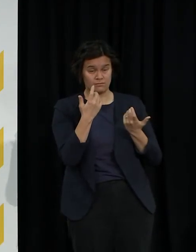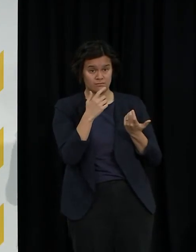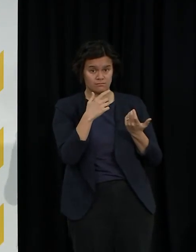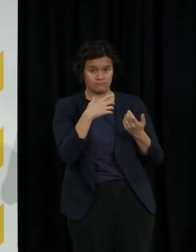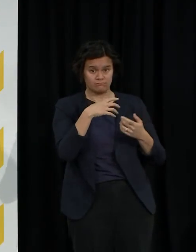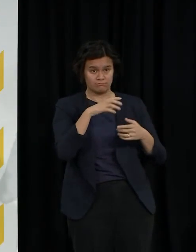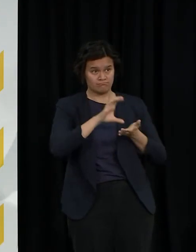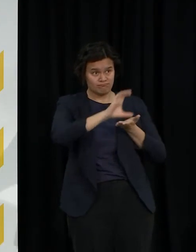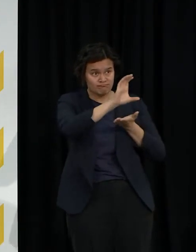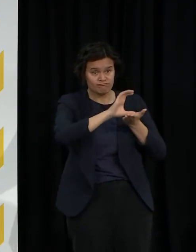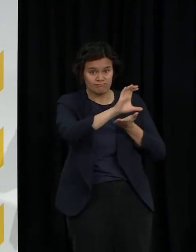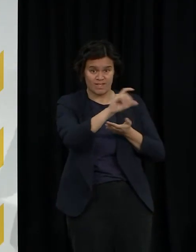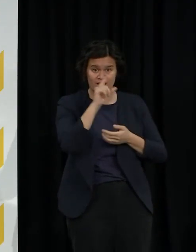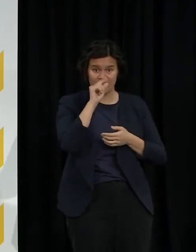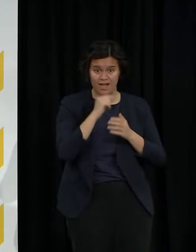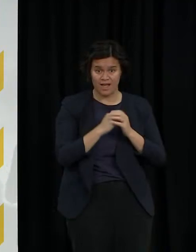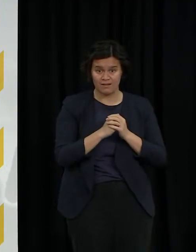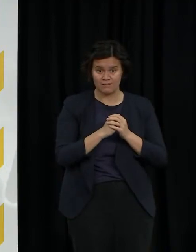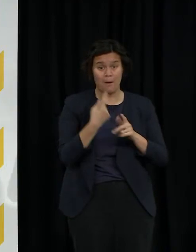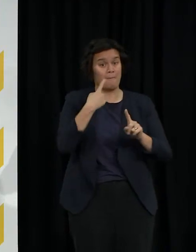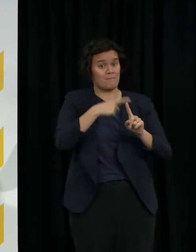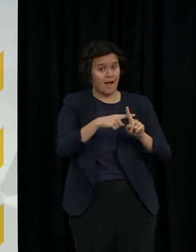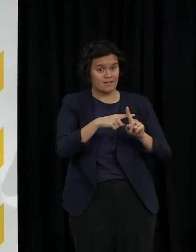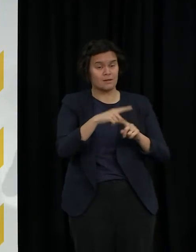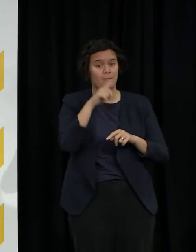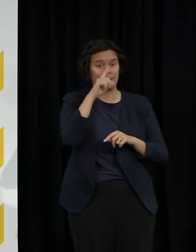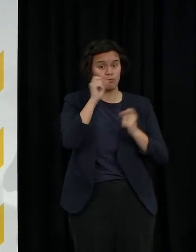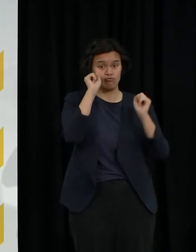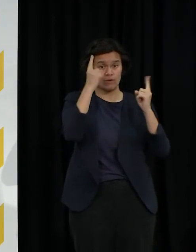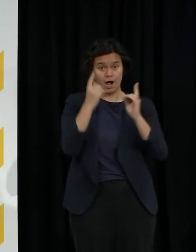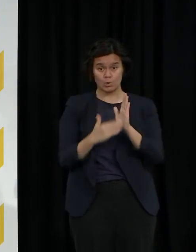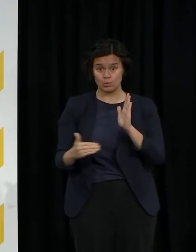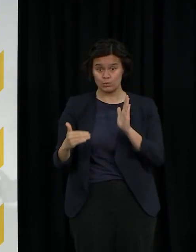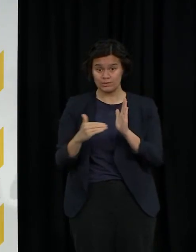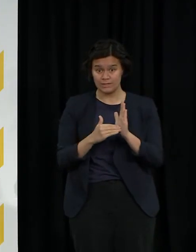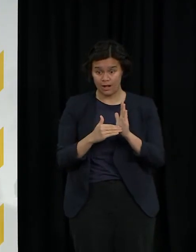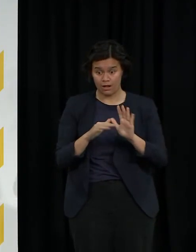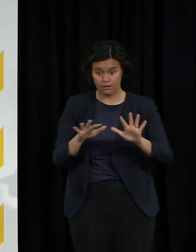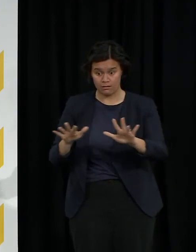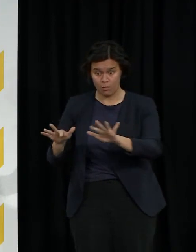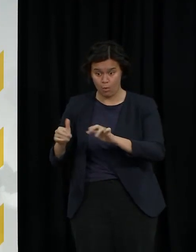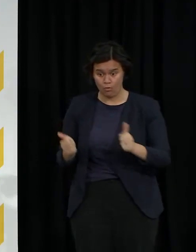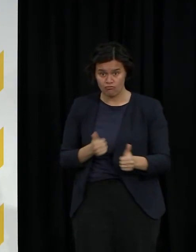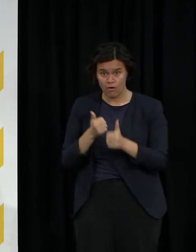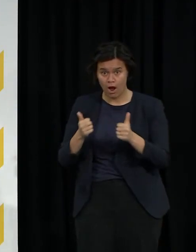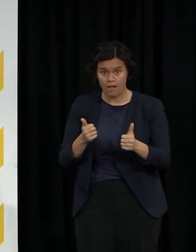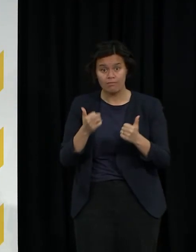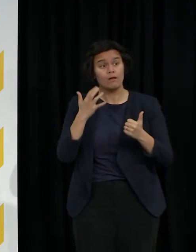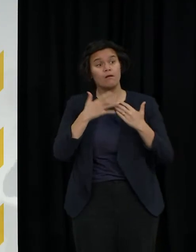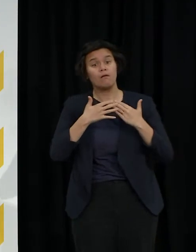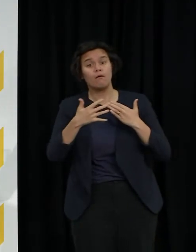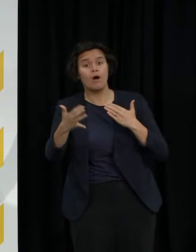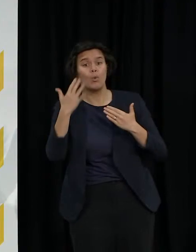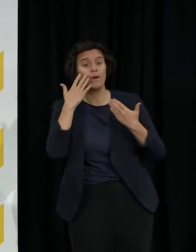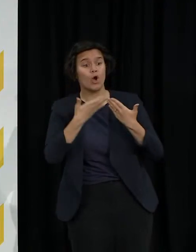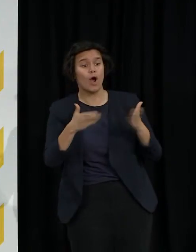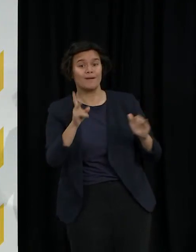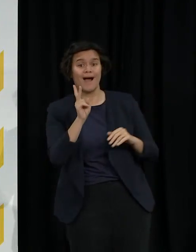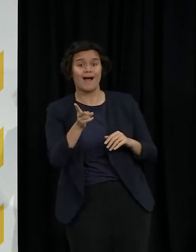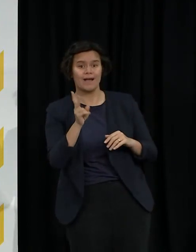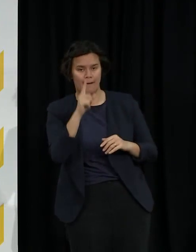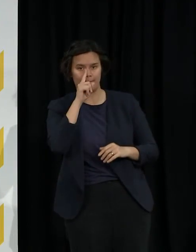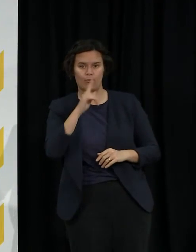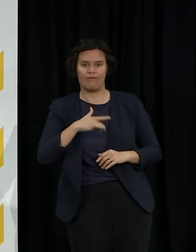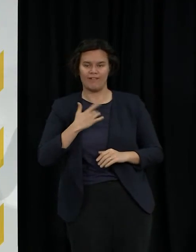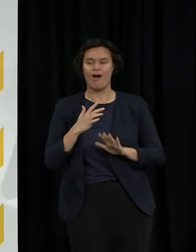for personal travel or for business investment. So Expo is many, many years in the making. There is always a